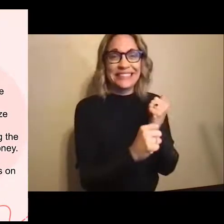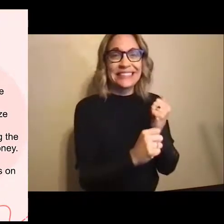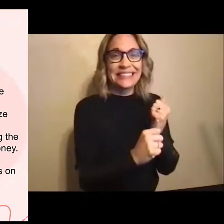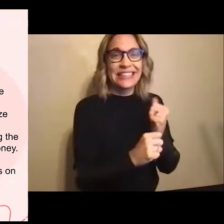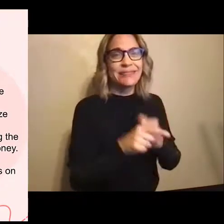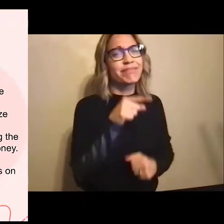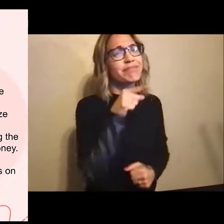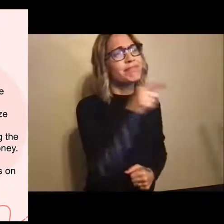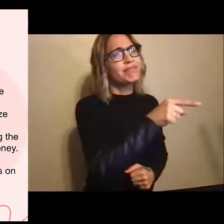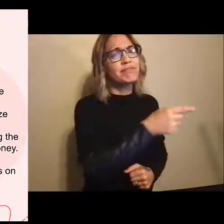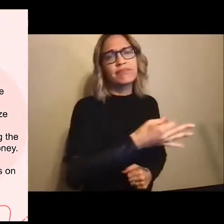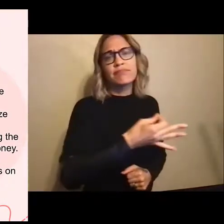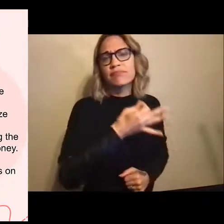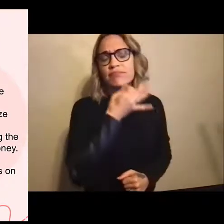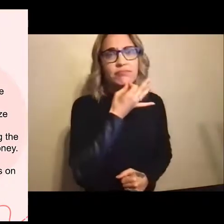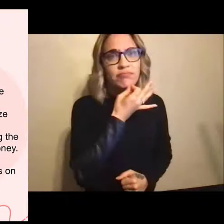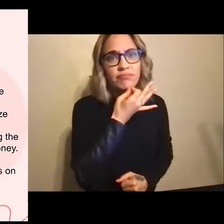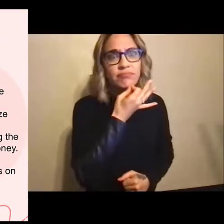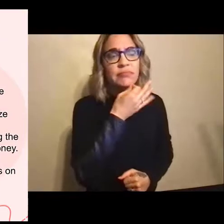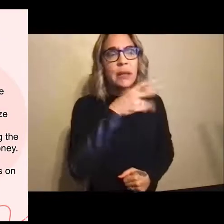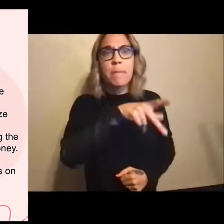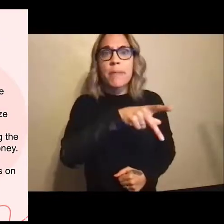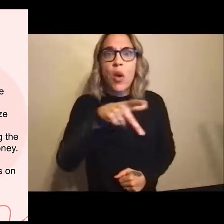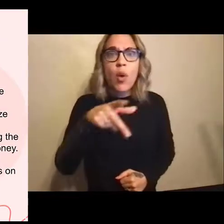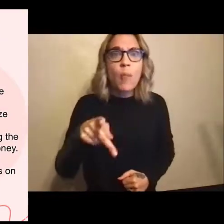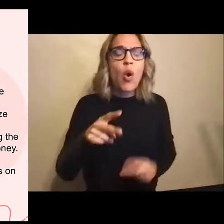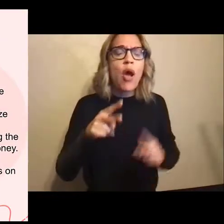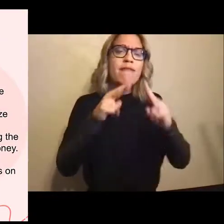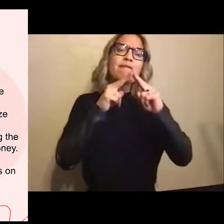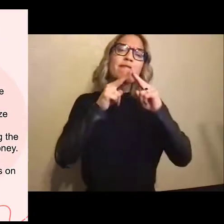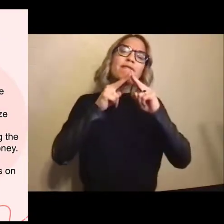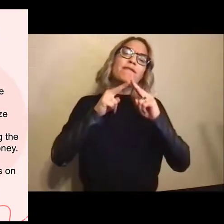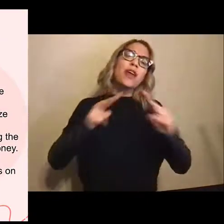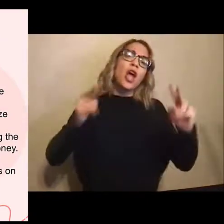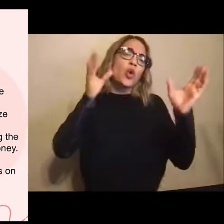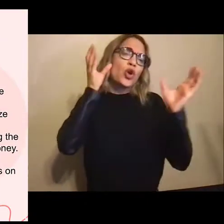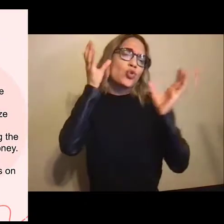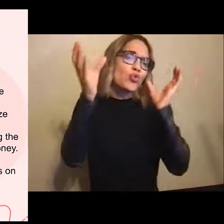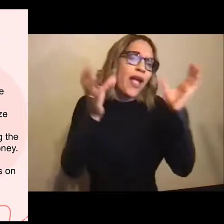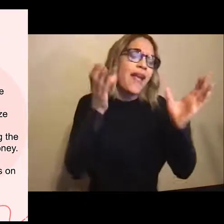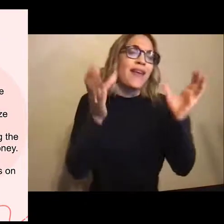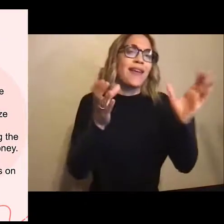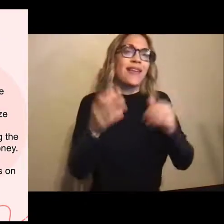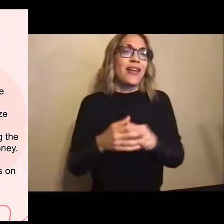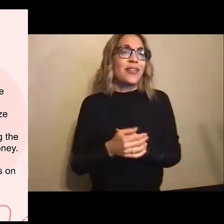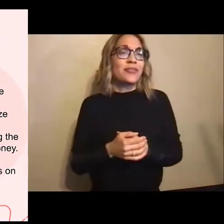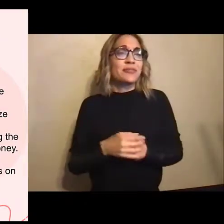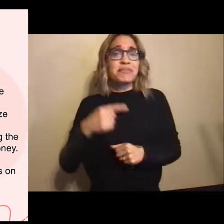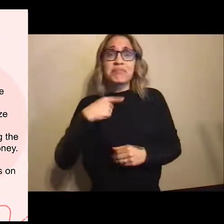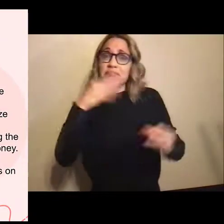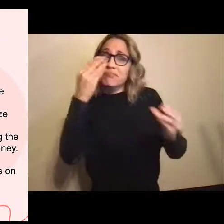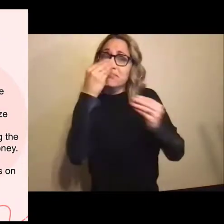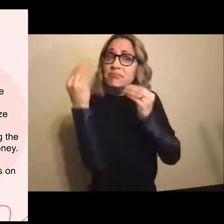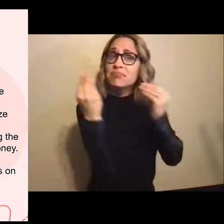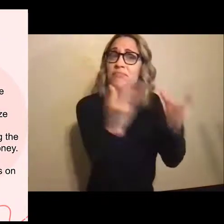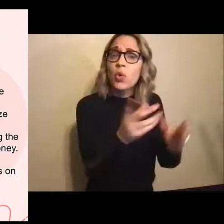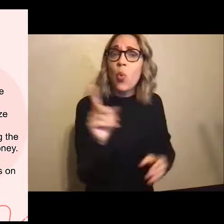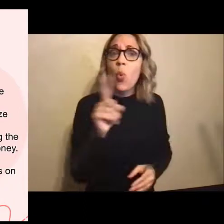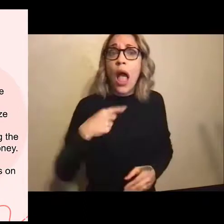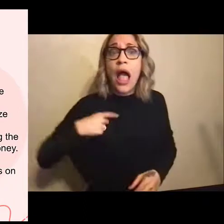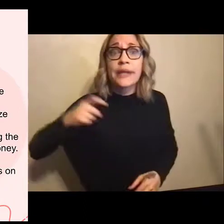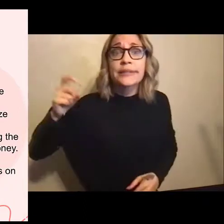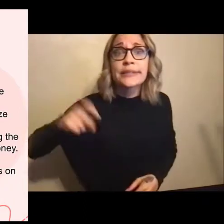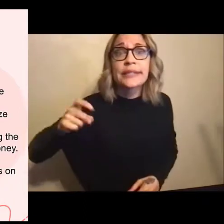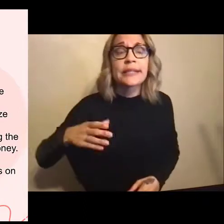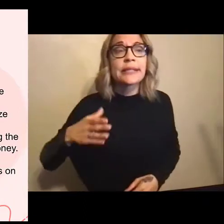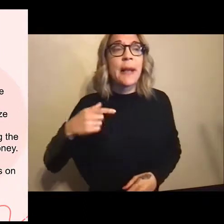to my amazing assistant, who's absolutely wonderful, with their skills in PowerPoint, and they're very